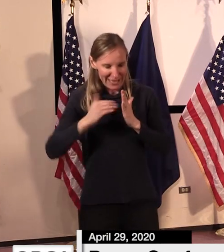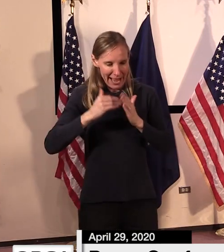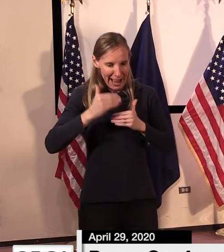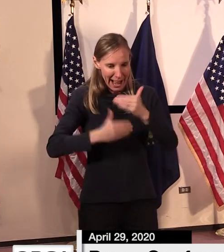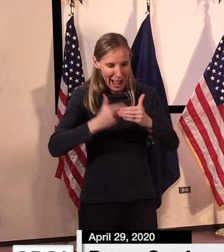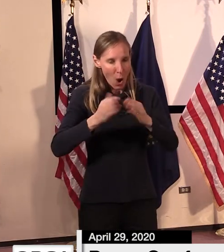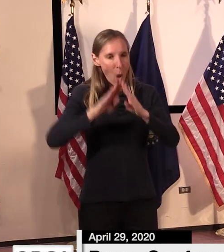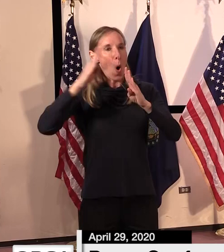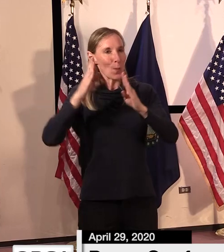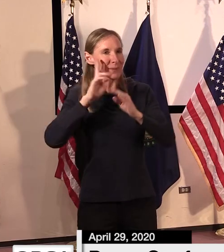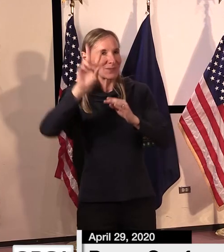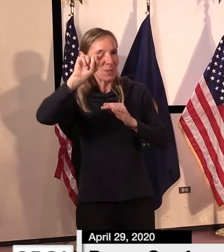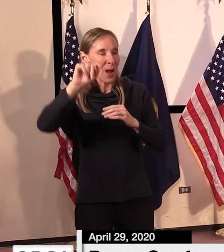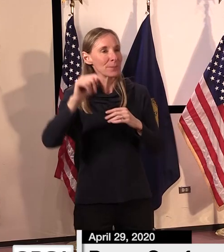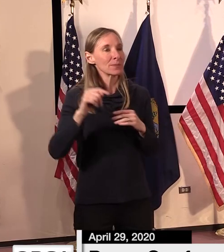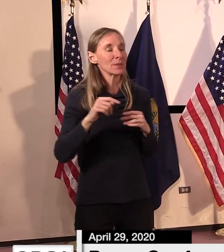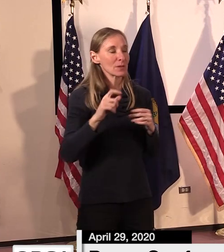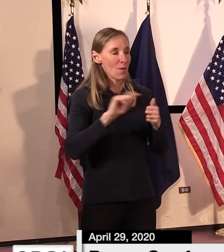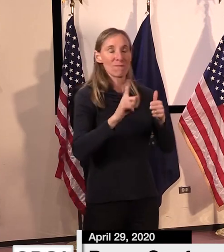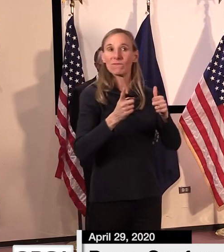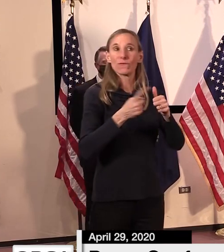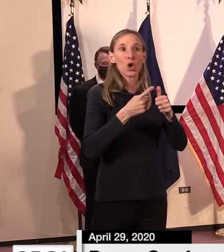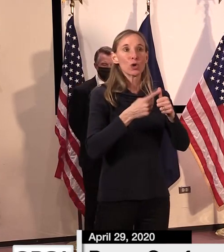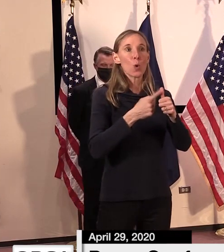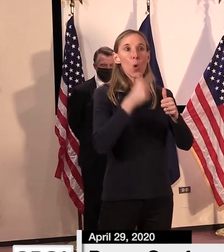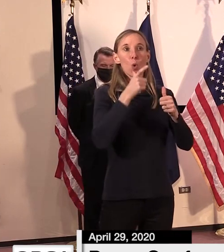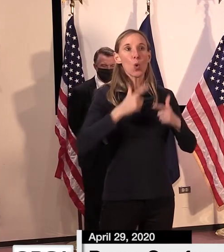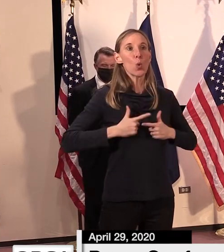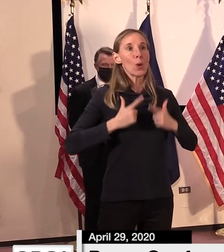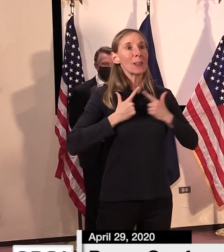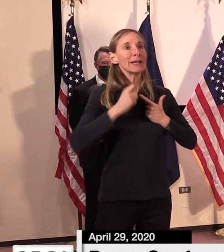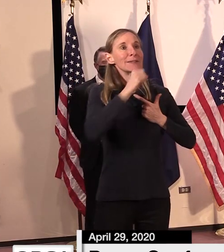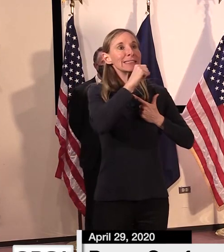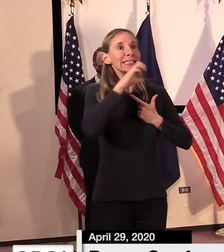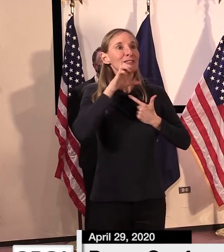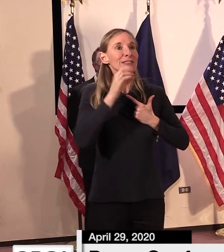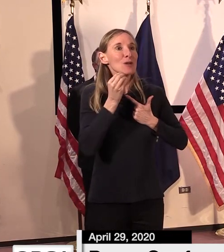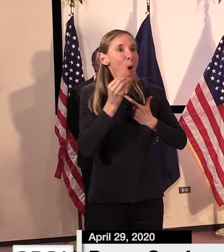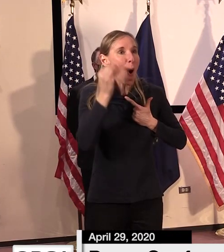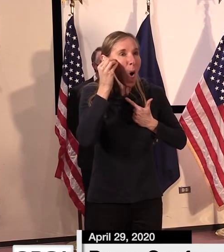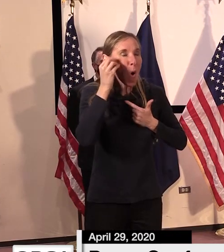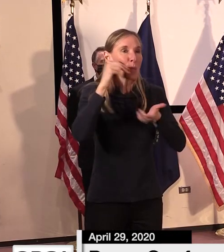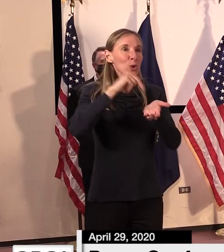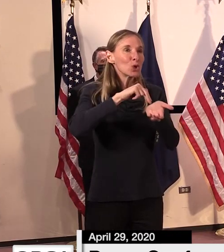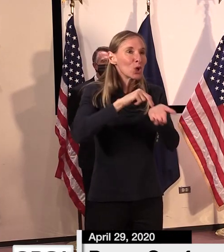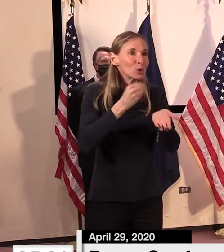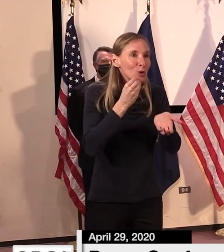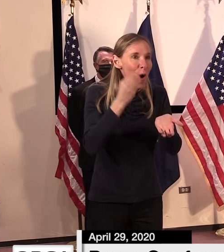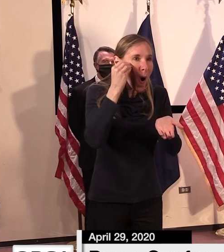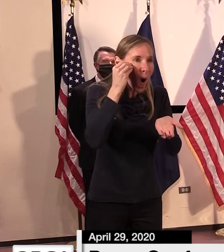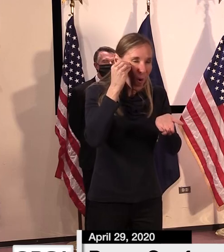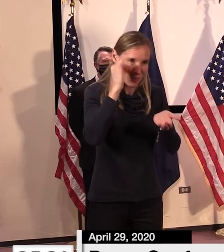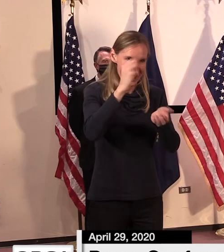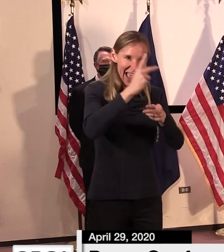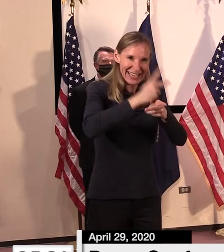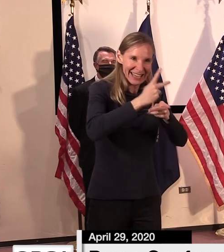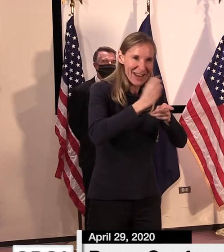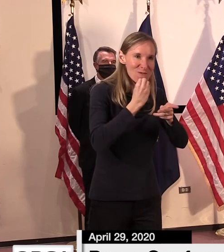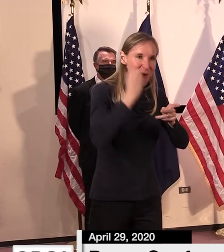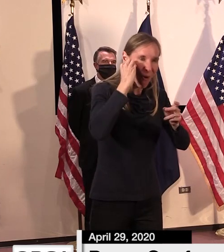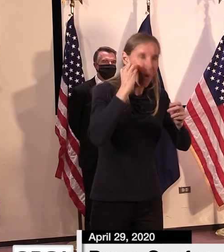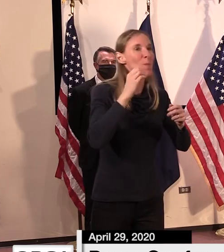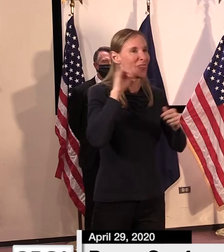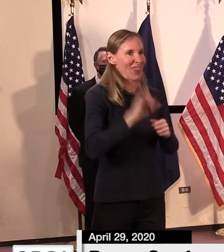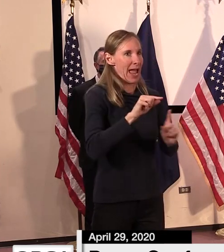on the residents of long-term care and other group living settings. That's important because here in Vermont, a very